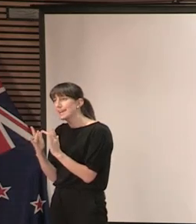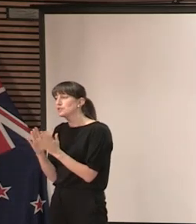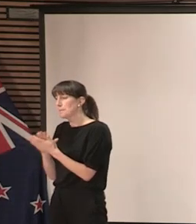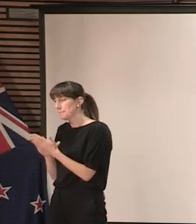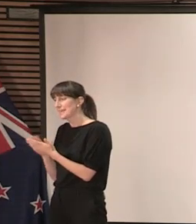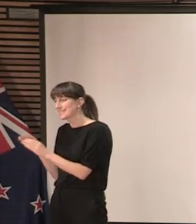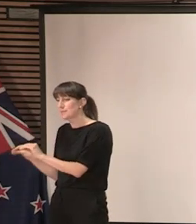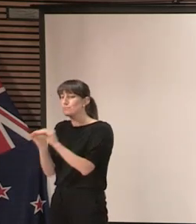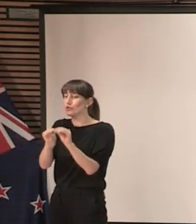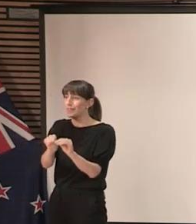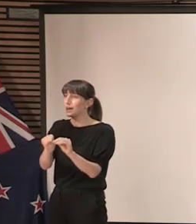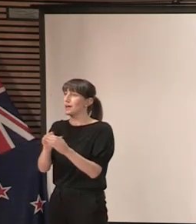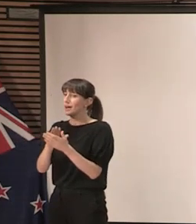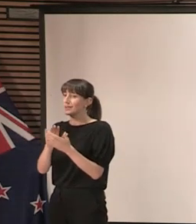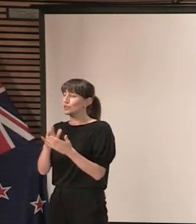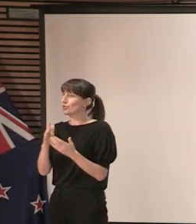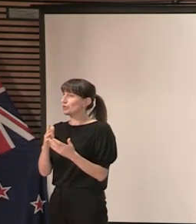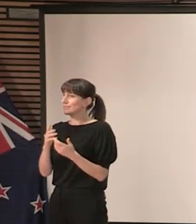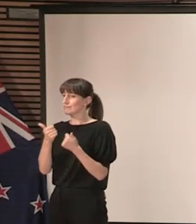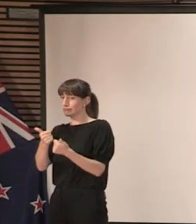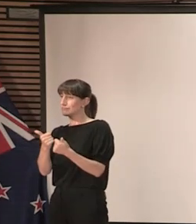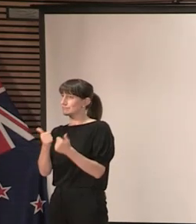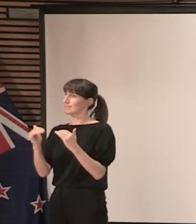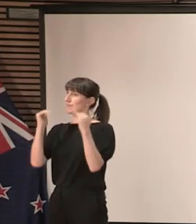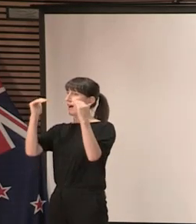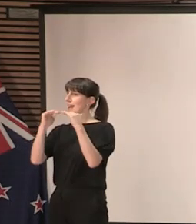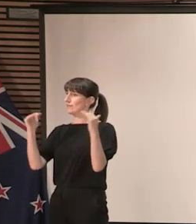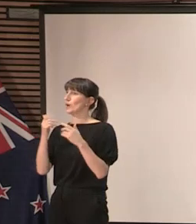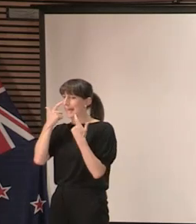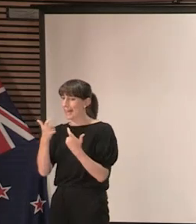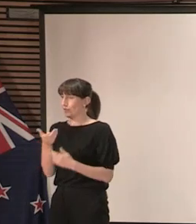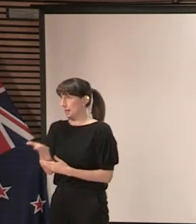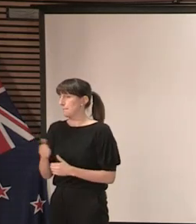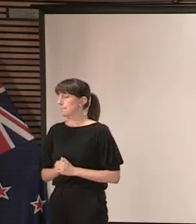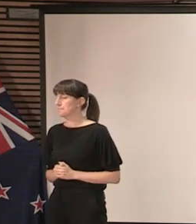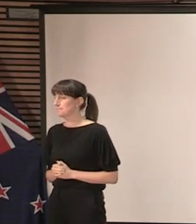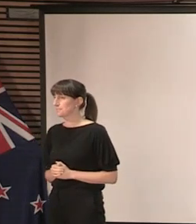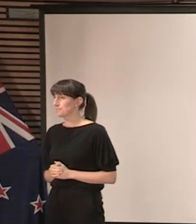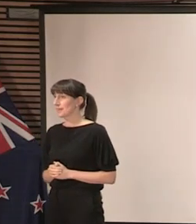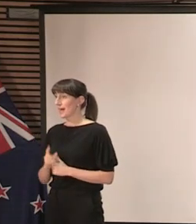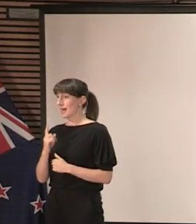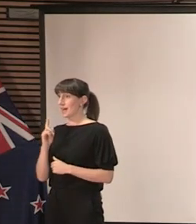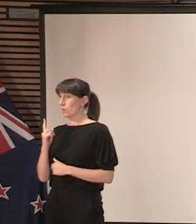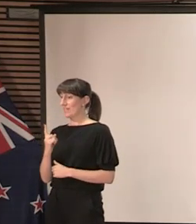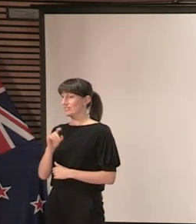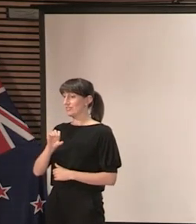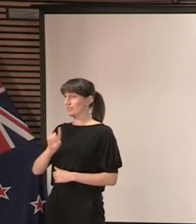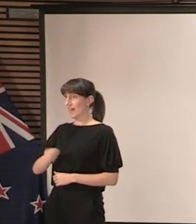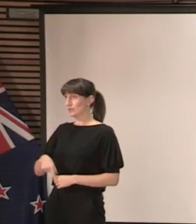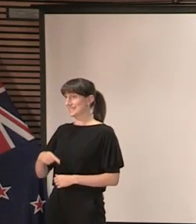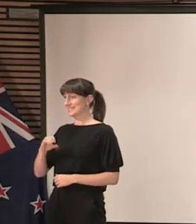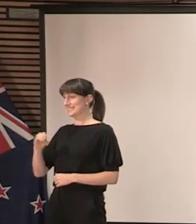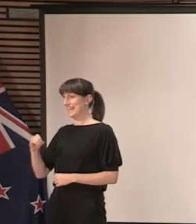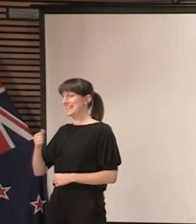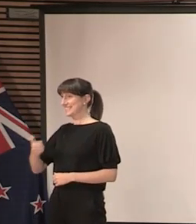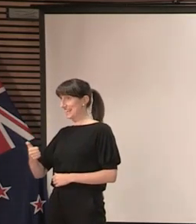would have if they had been back at St Margaret's. There are now 1,006 cases of COVID-19 who have